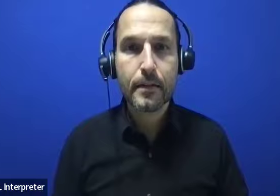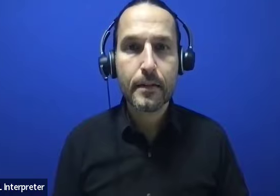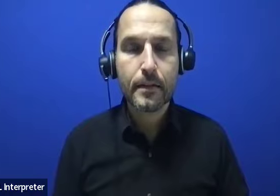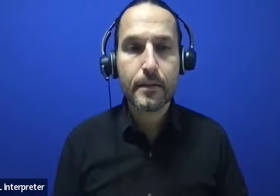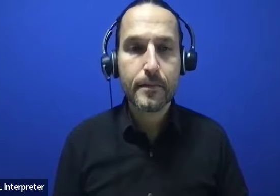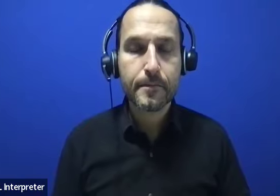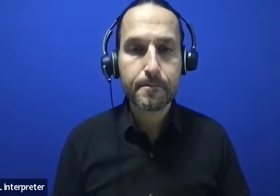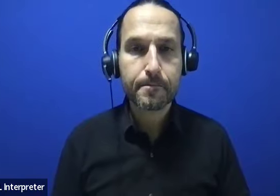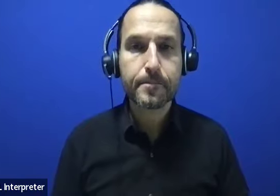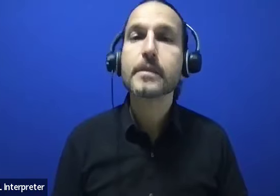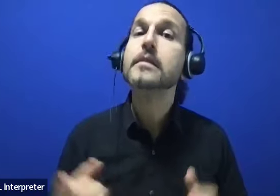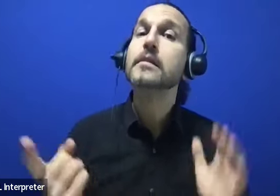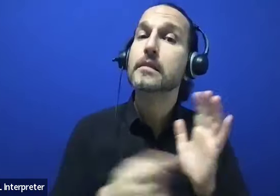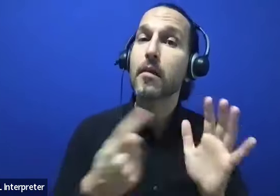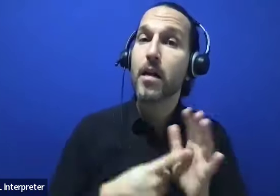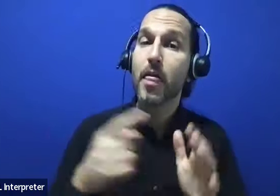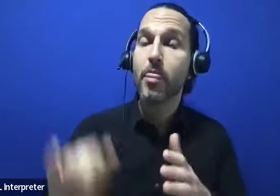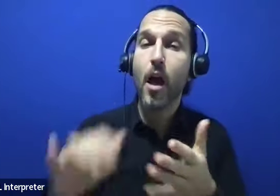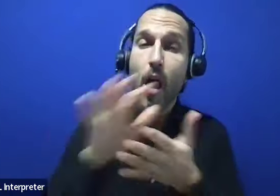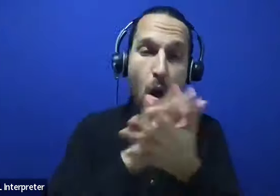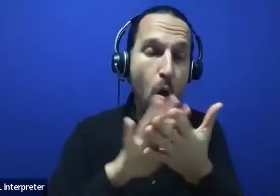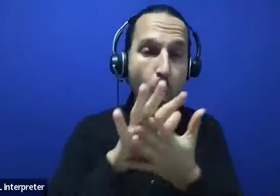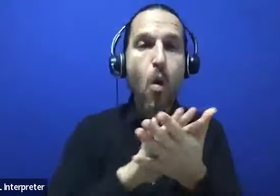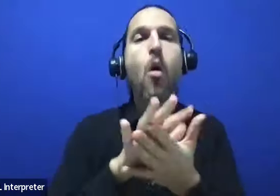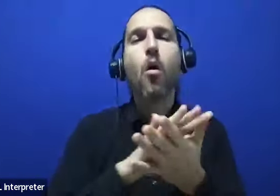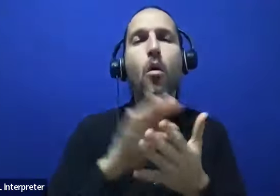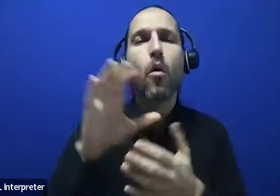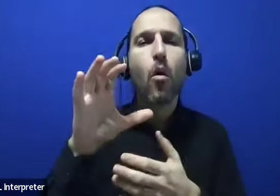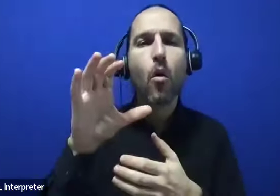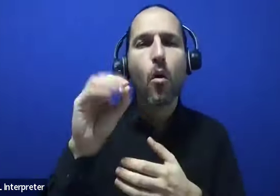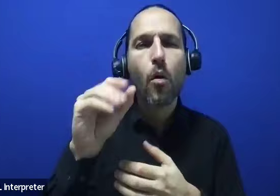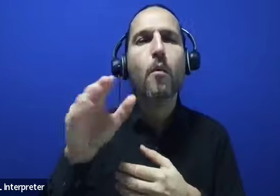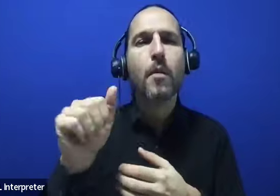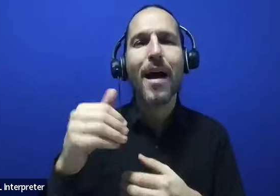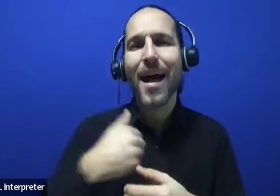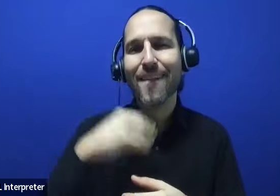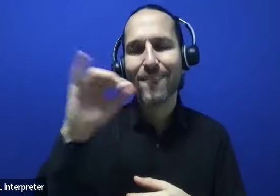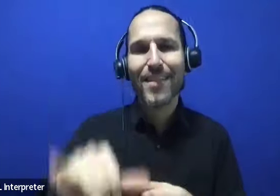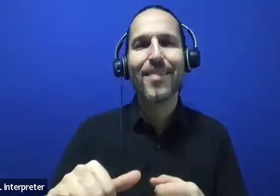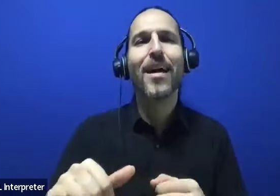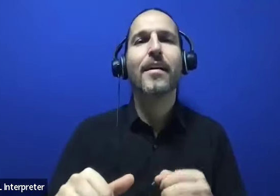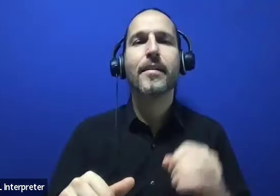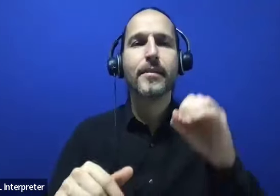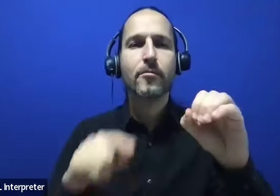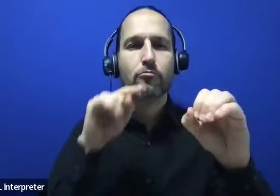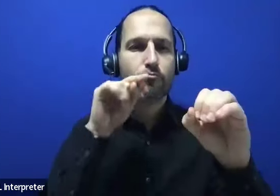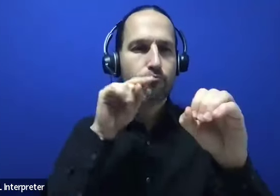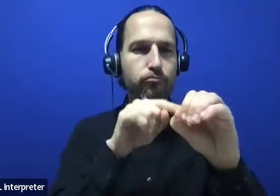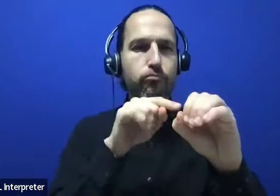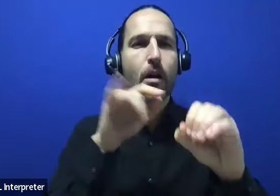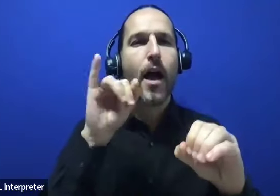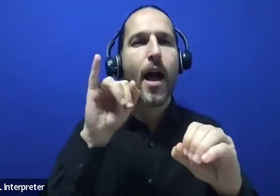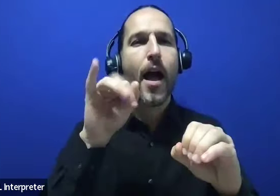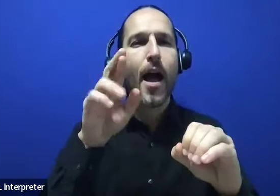Some cases of coloboma are iris coloboma. And this is an example of an iris coloboma. You can see kind of